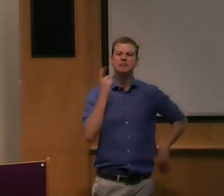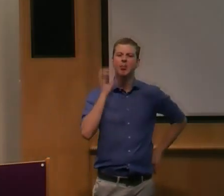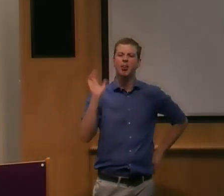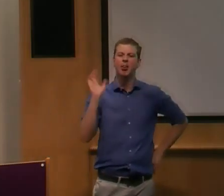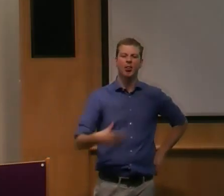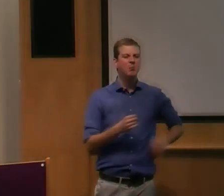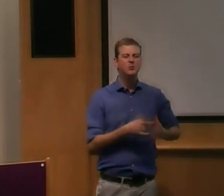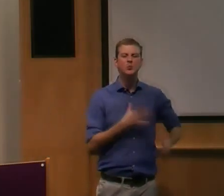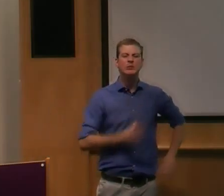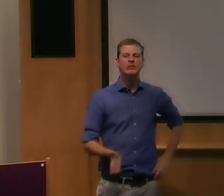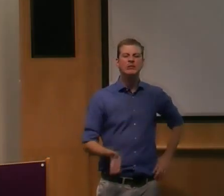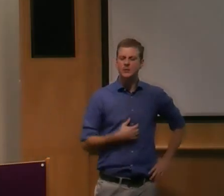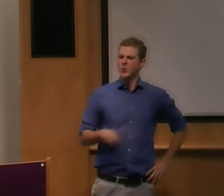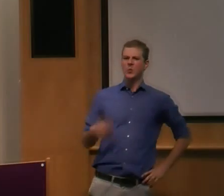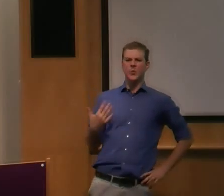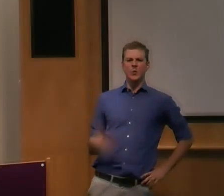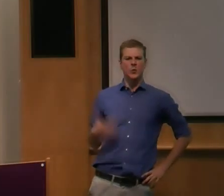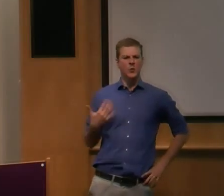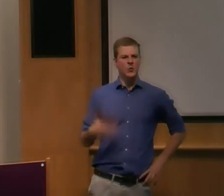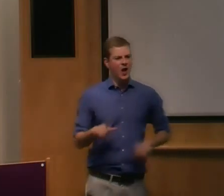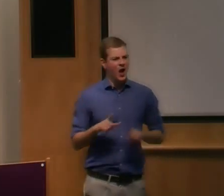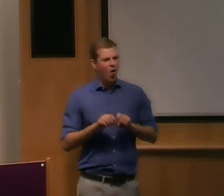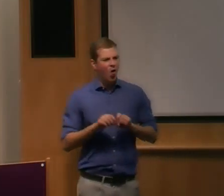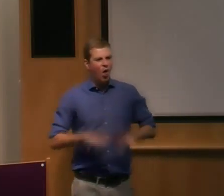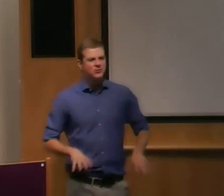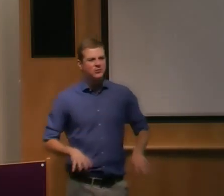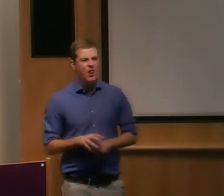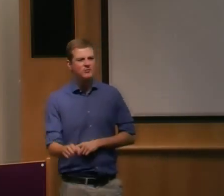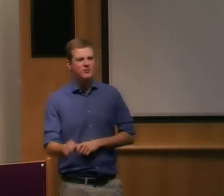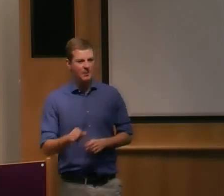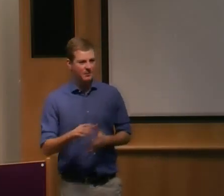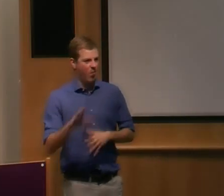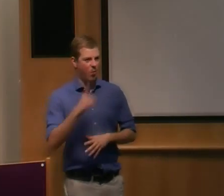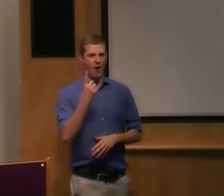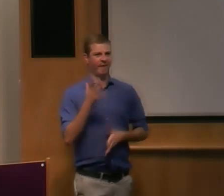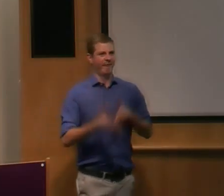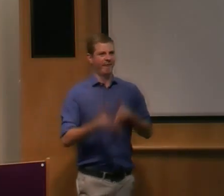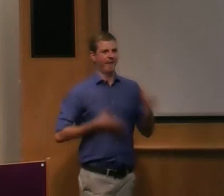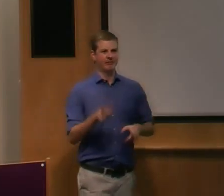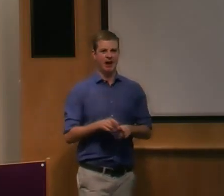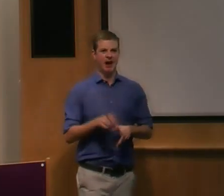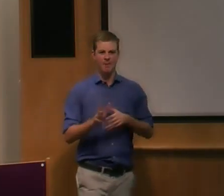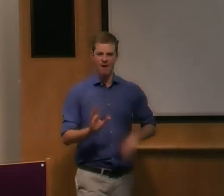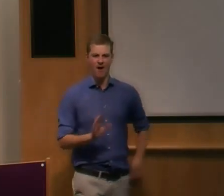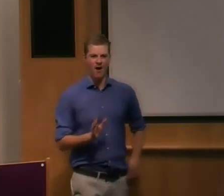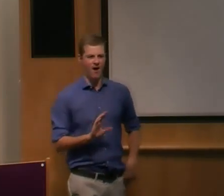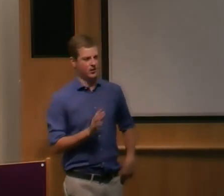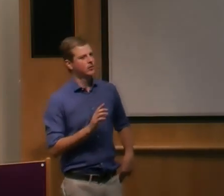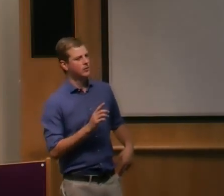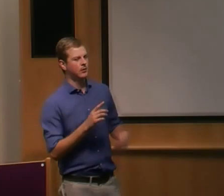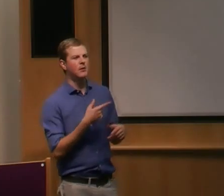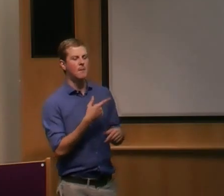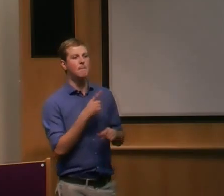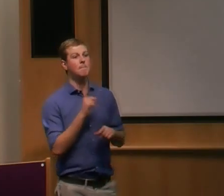all deaf people just use one sign language? And then you wouldn't have to have all different sign languages. And that would be an